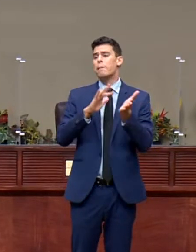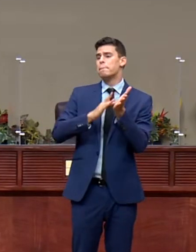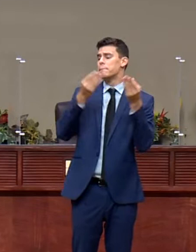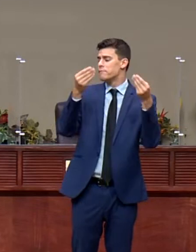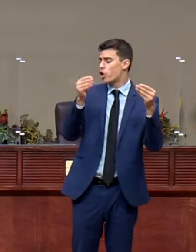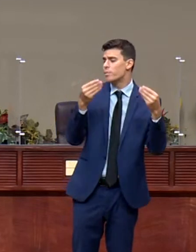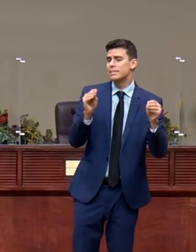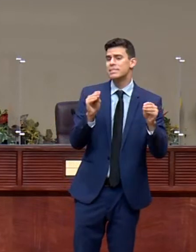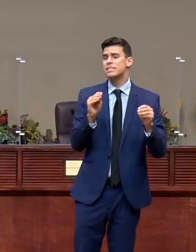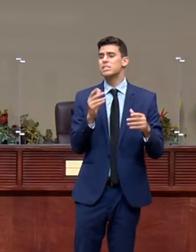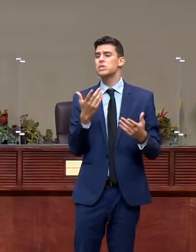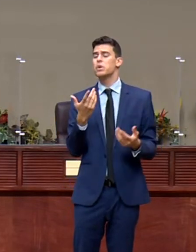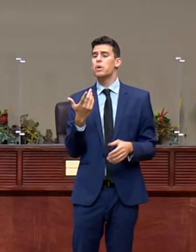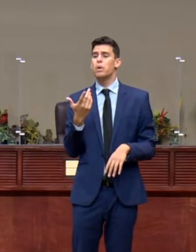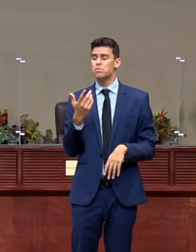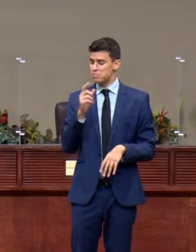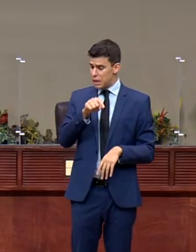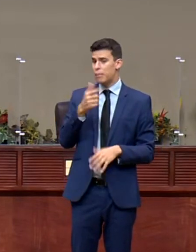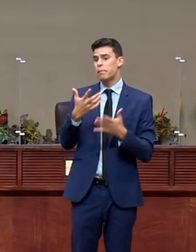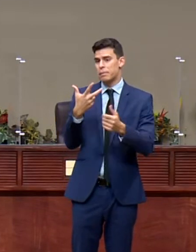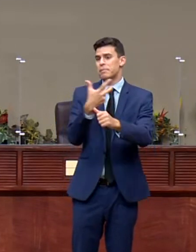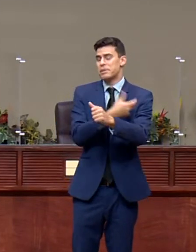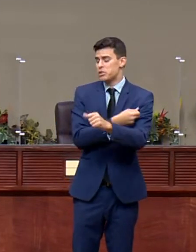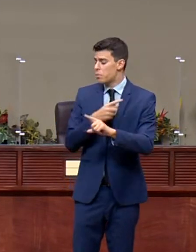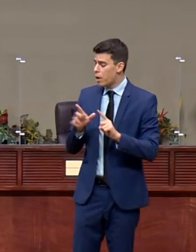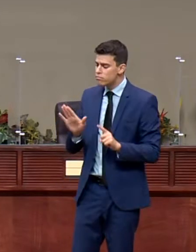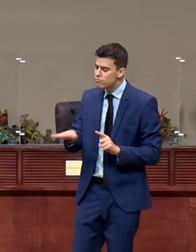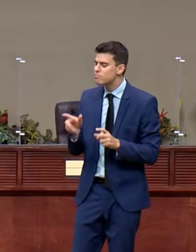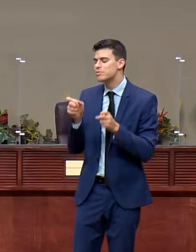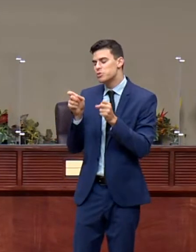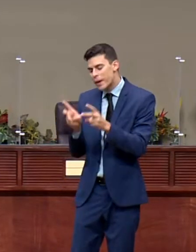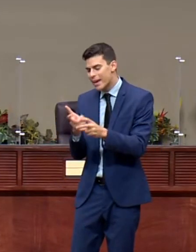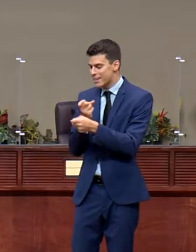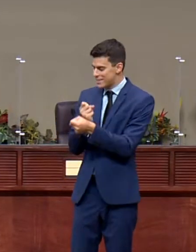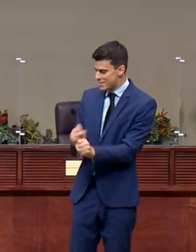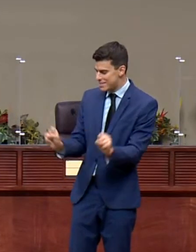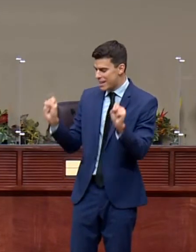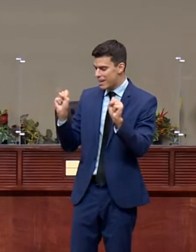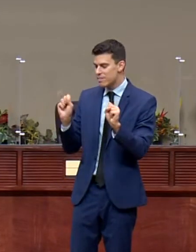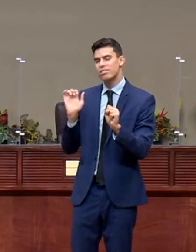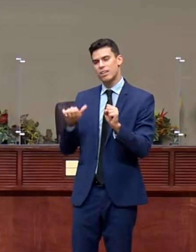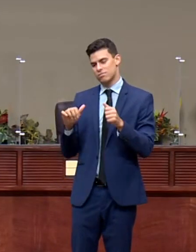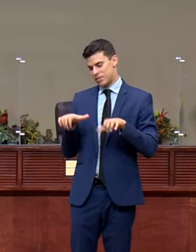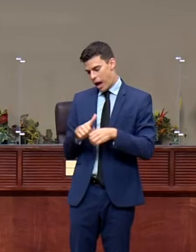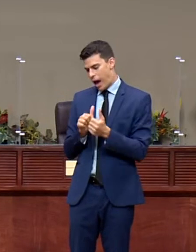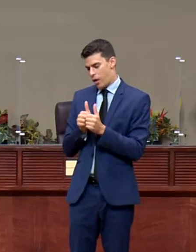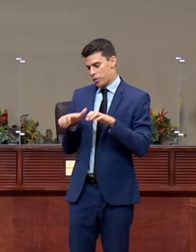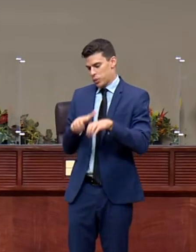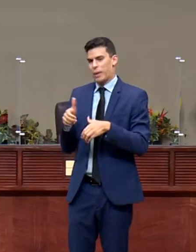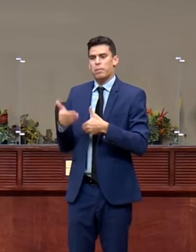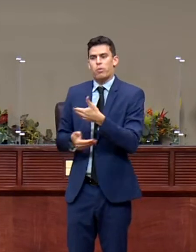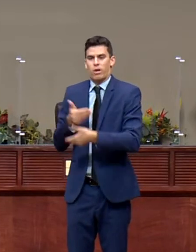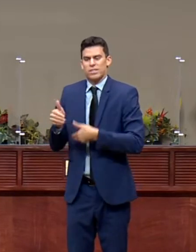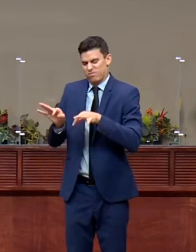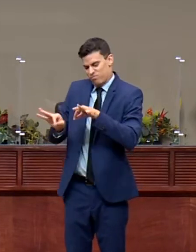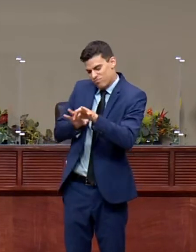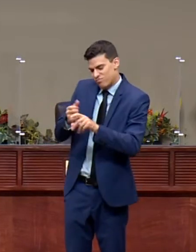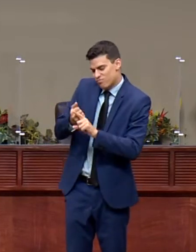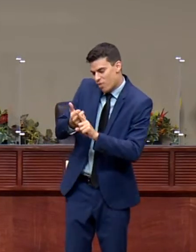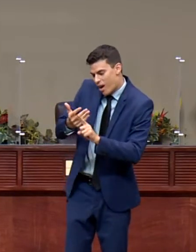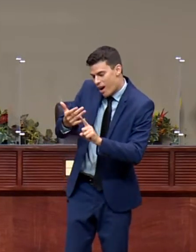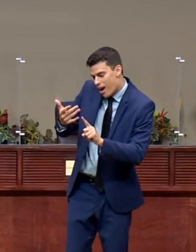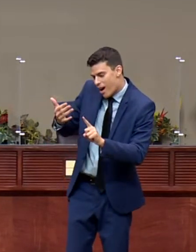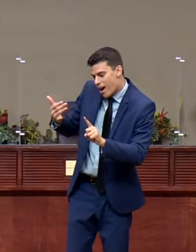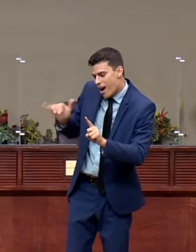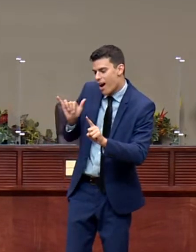letting them know this is coming and this is safe, this is what we do, this is how we do it, they understand this. Really, kids follow us